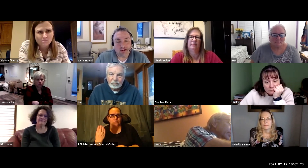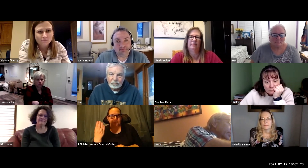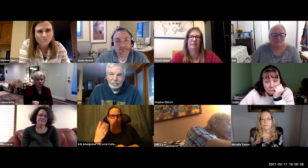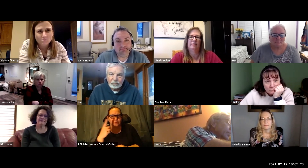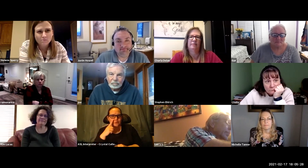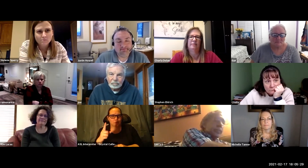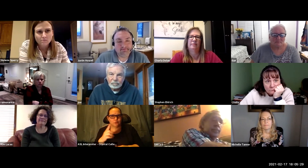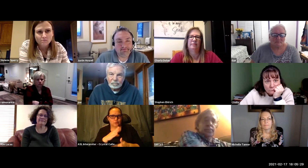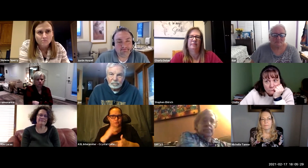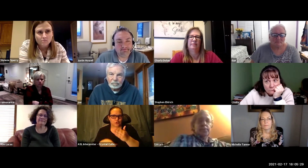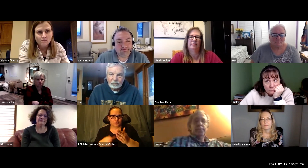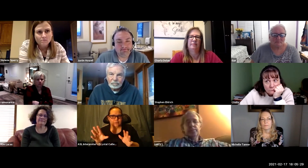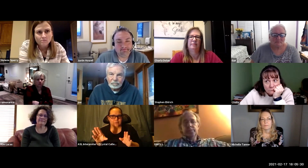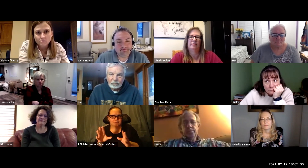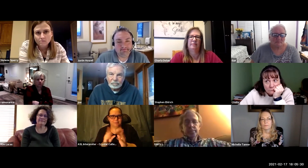the meeting.